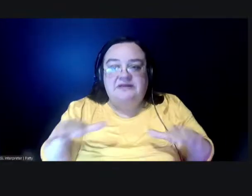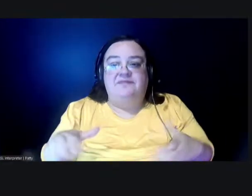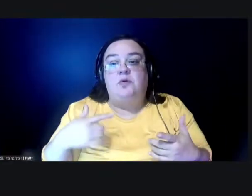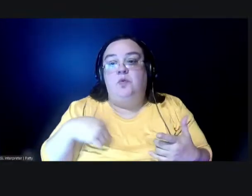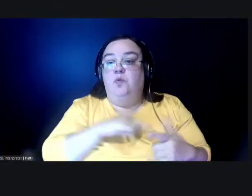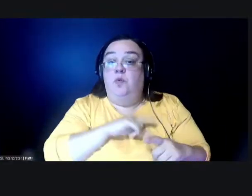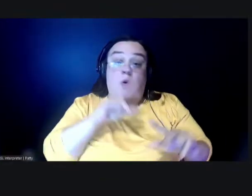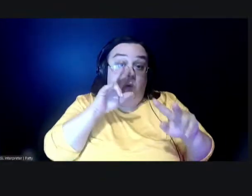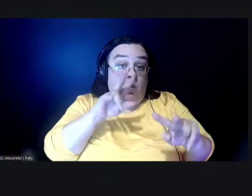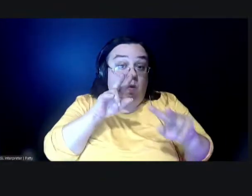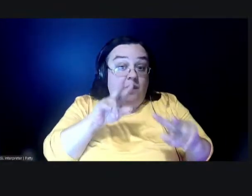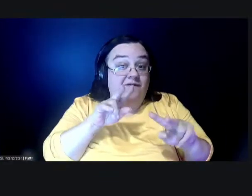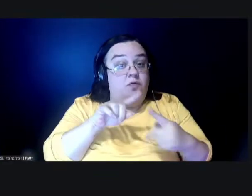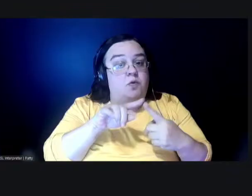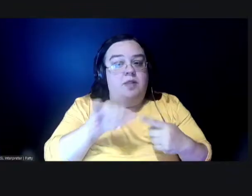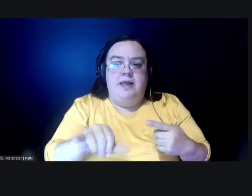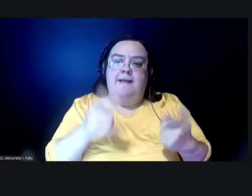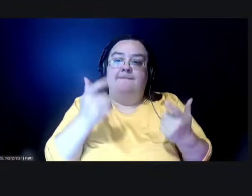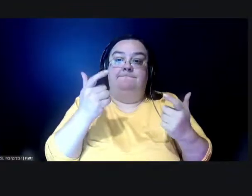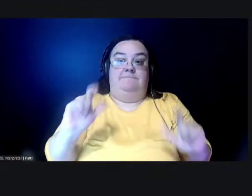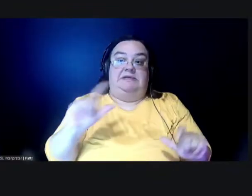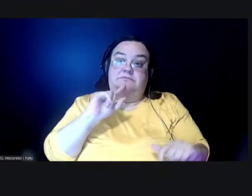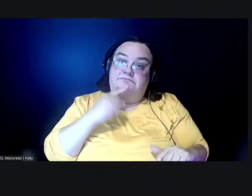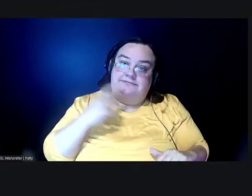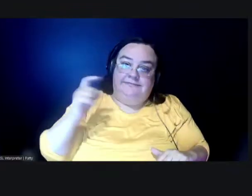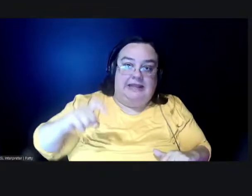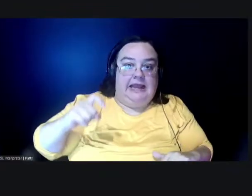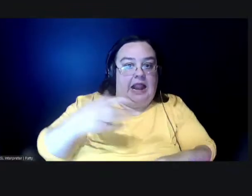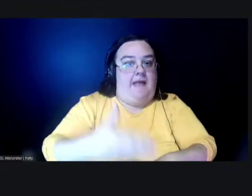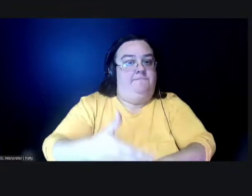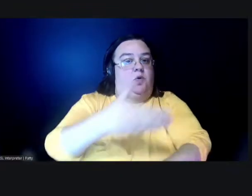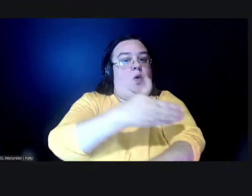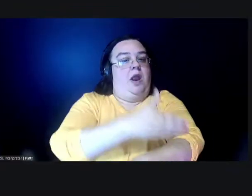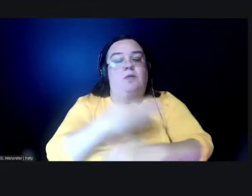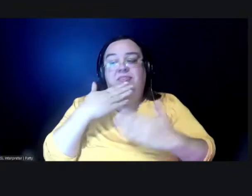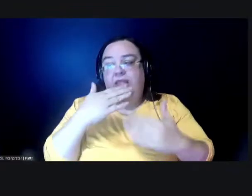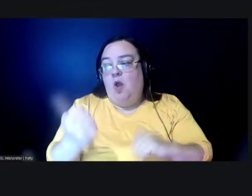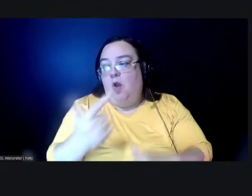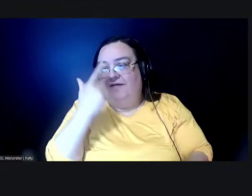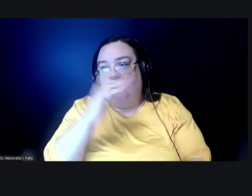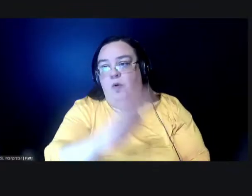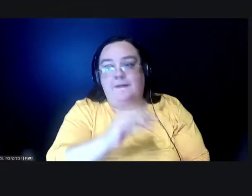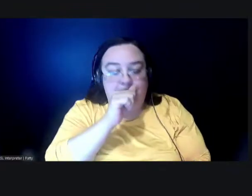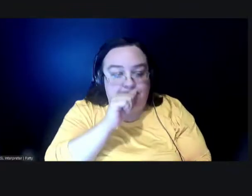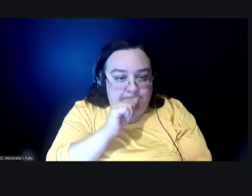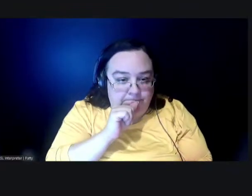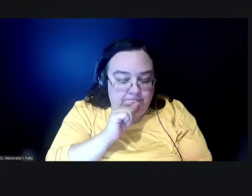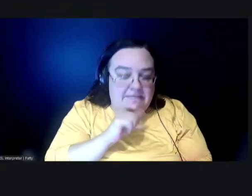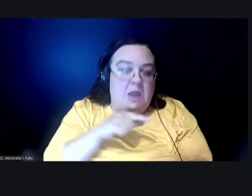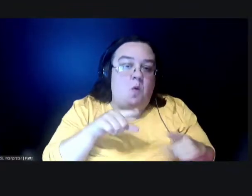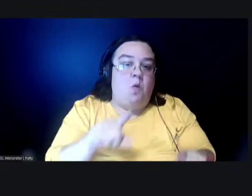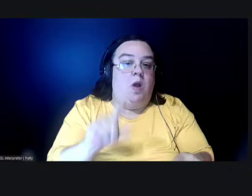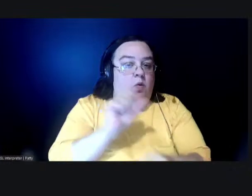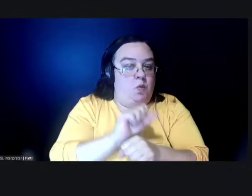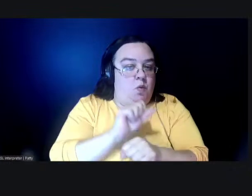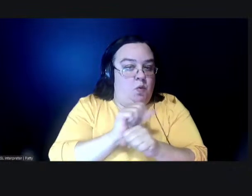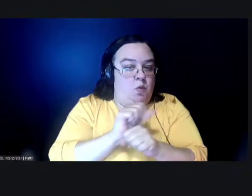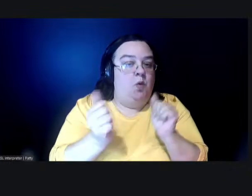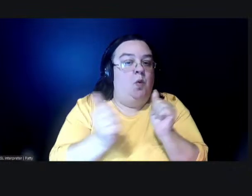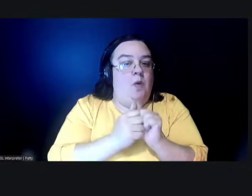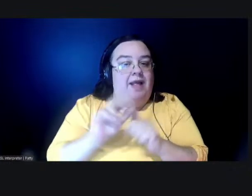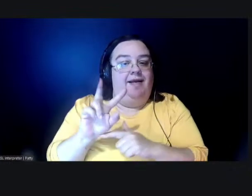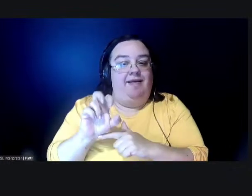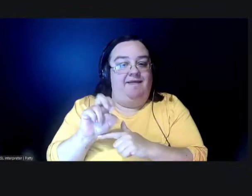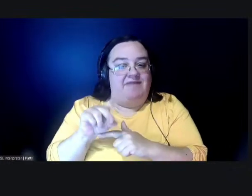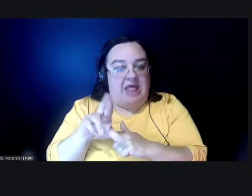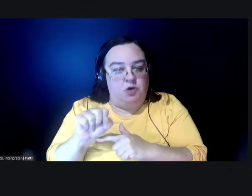this much needed upgrade, and thank you all for your patience as we have been working with our vendors and